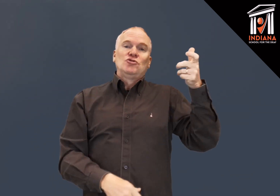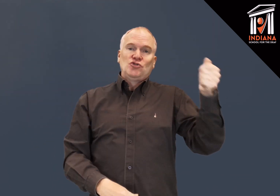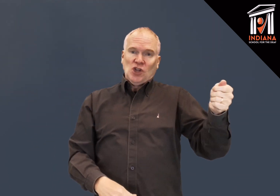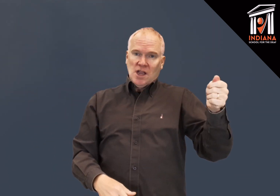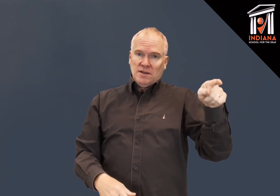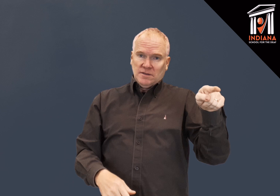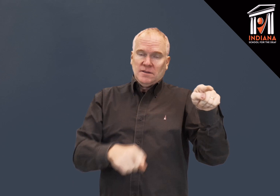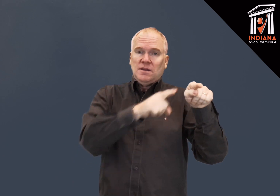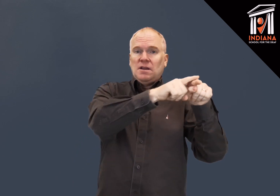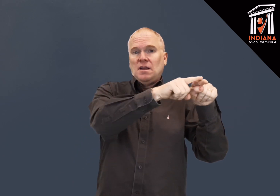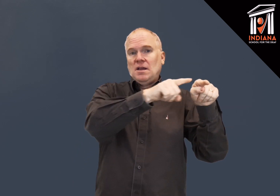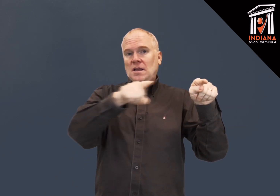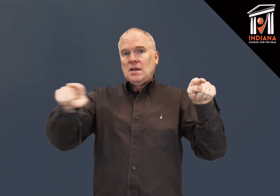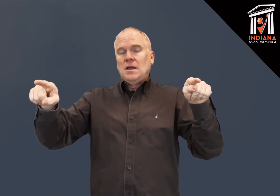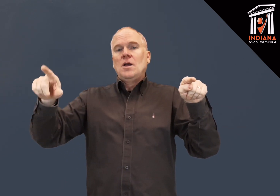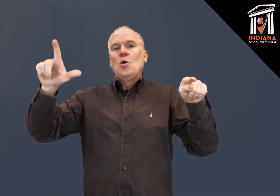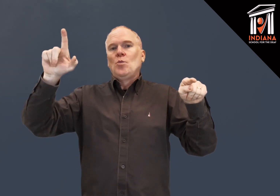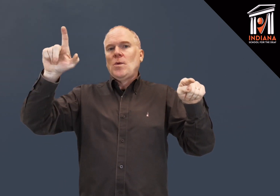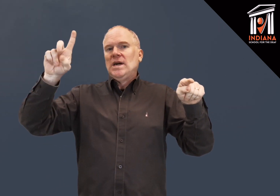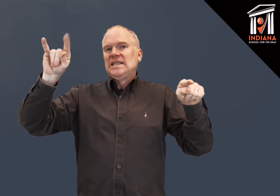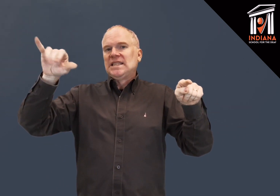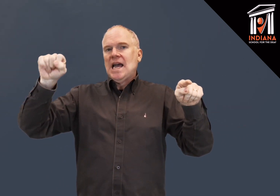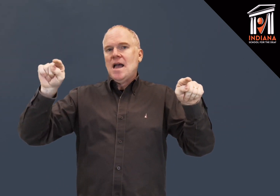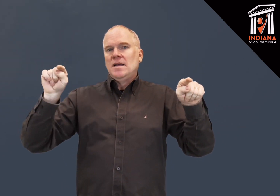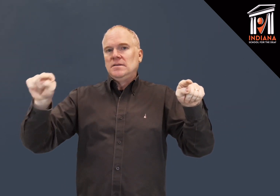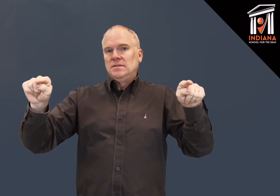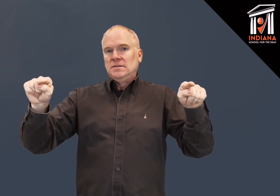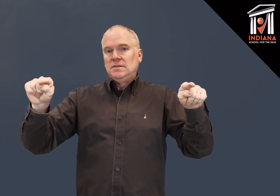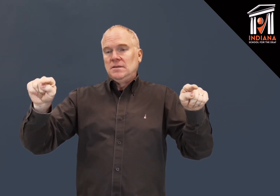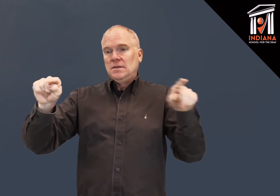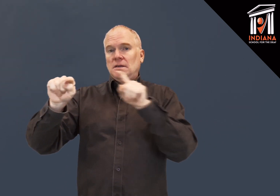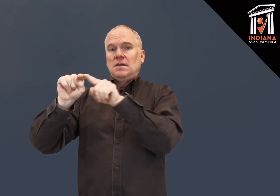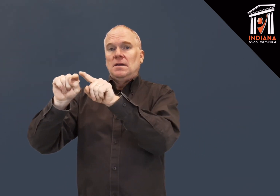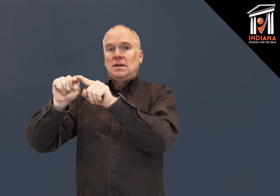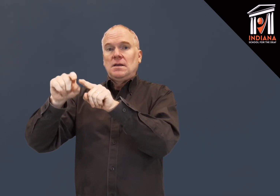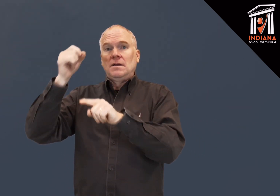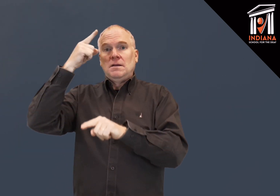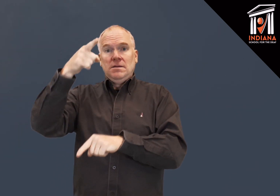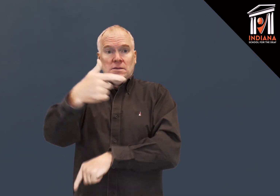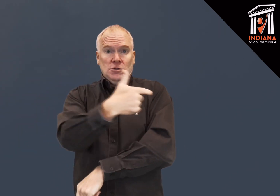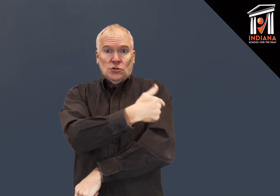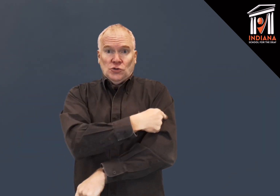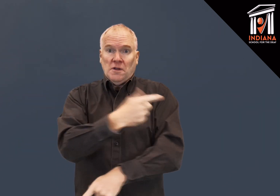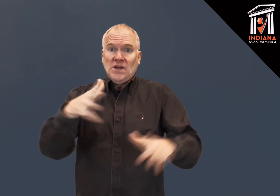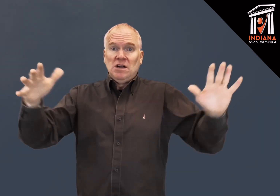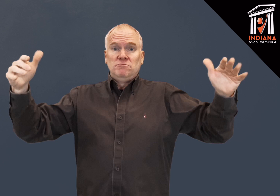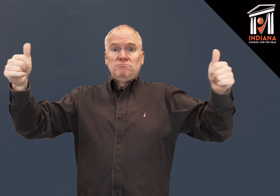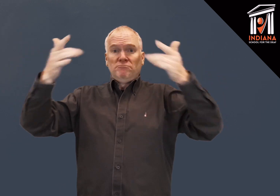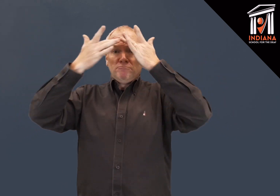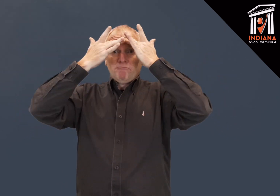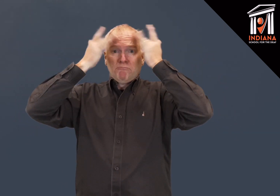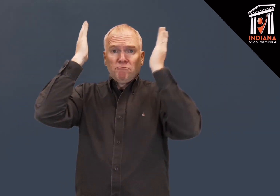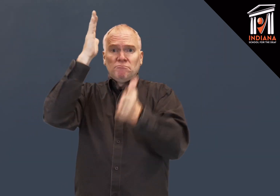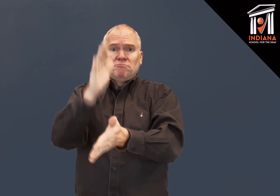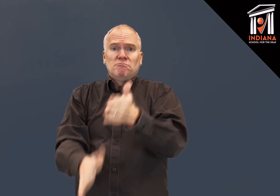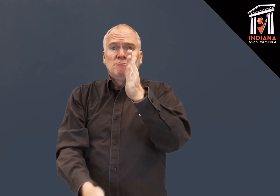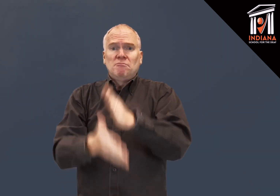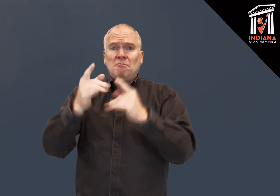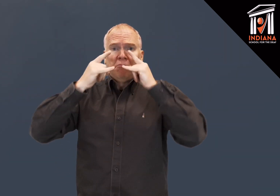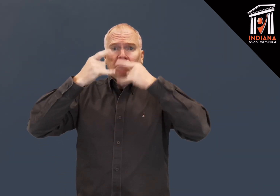Now with the Pfizer shot, the first injection you have to wait 21 days for the second round. Once